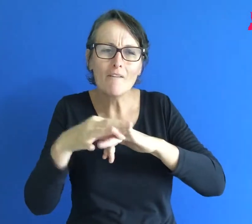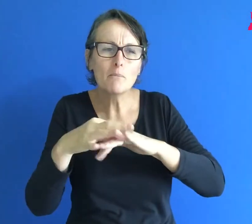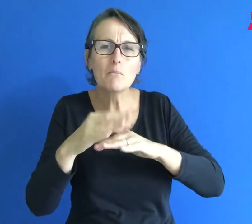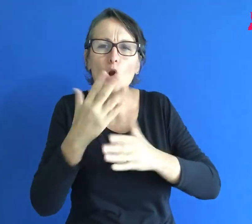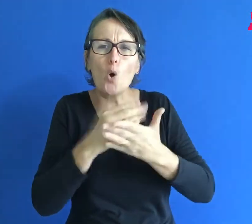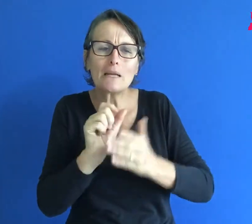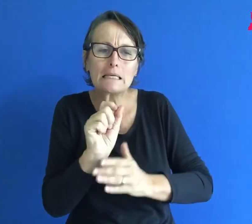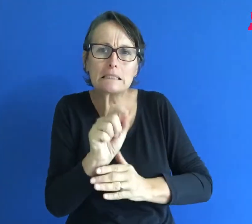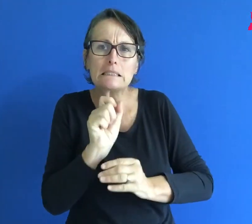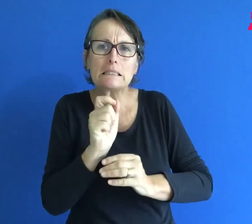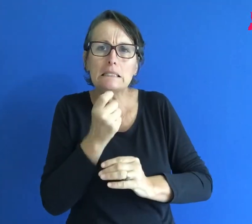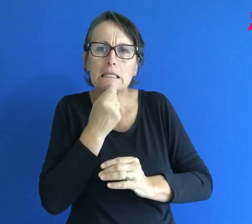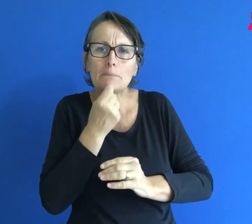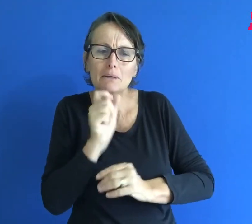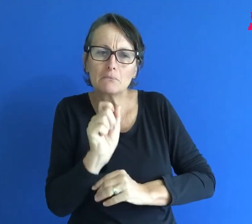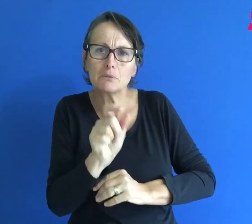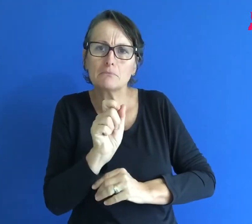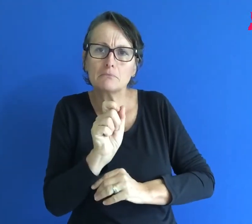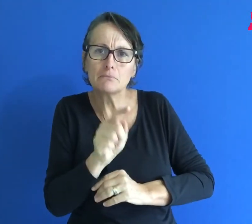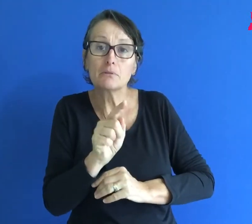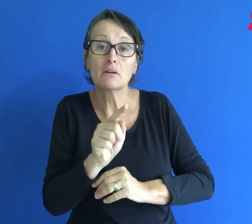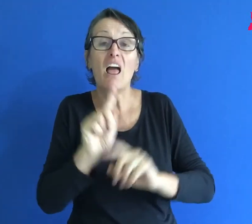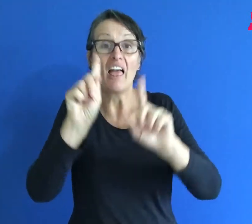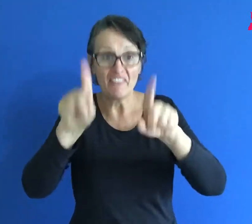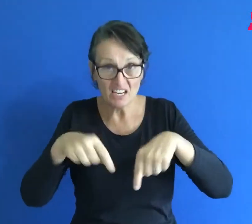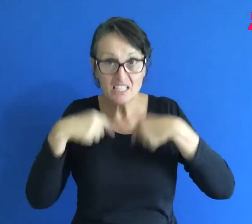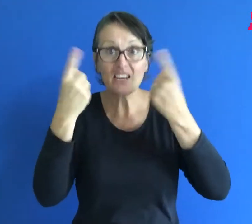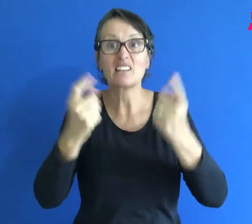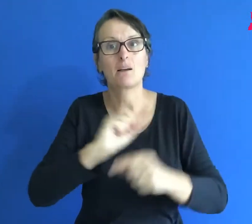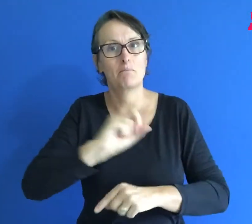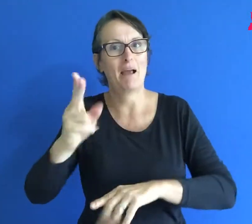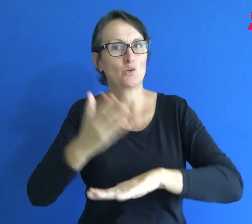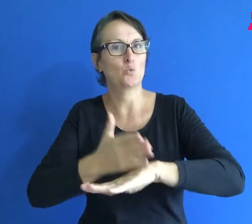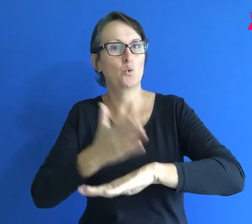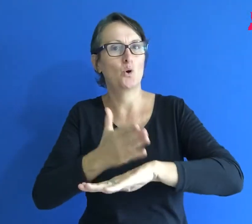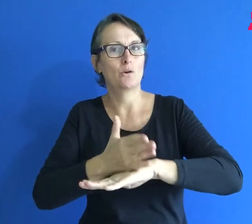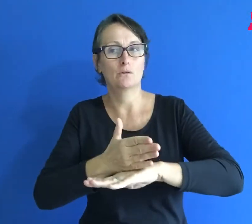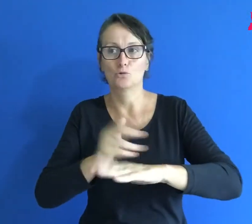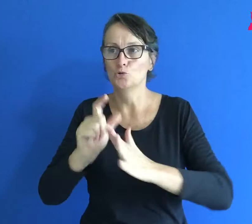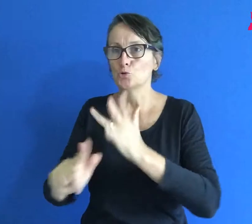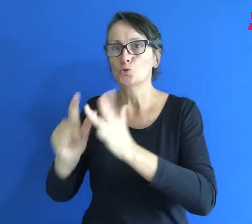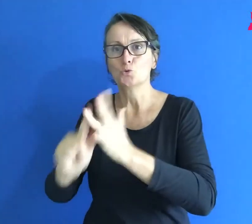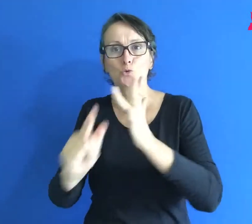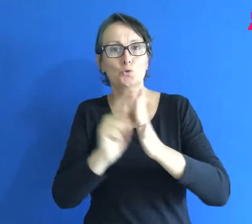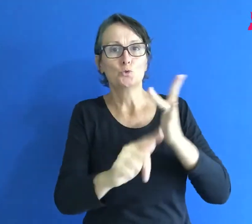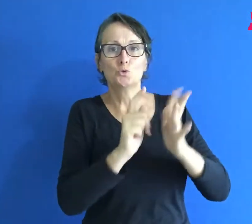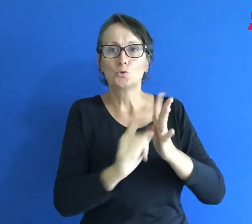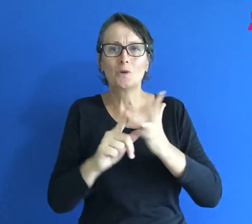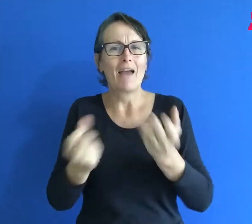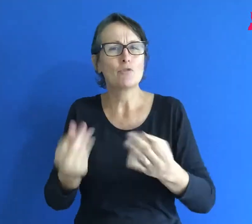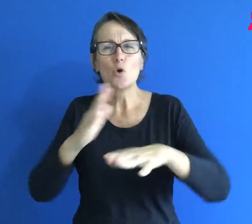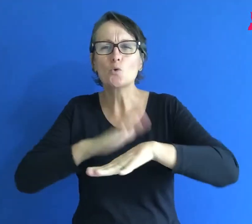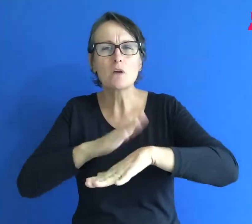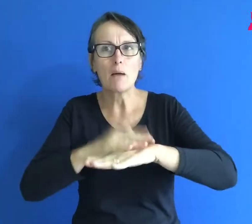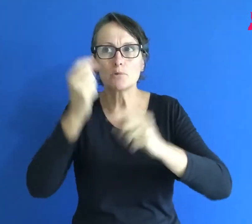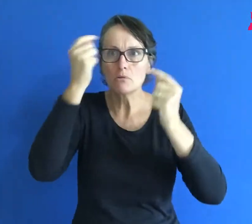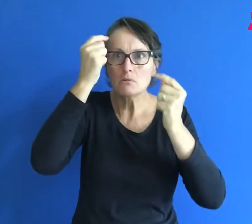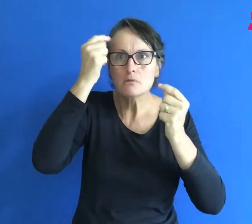detail. And then he was back at work the next day where there were things to be done and really no time to dwell on his